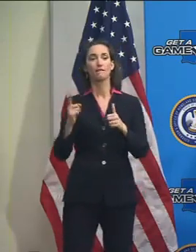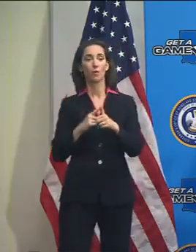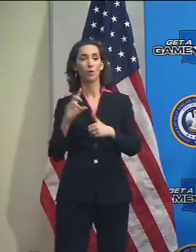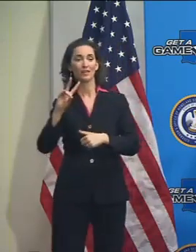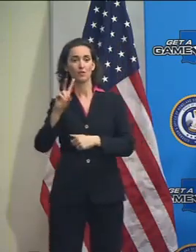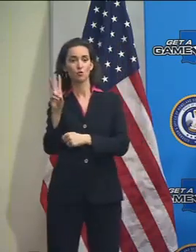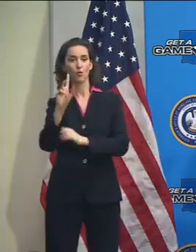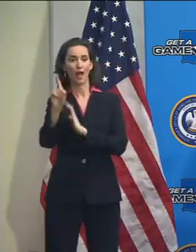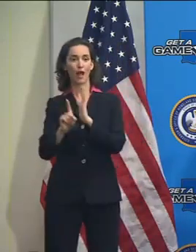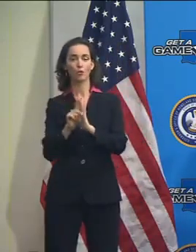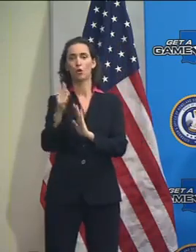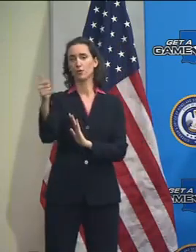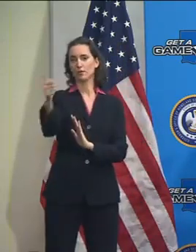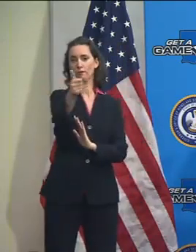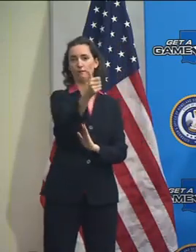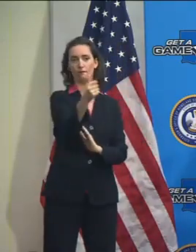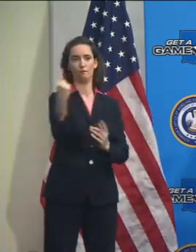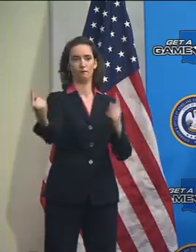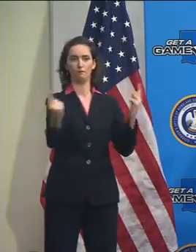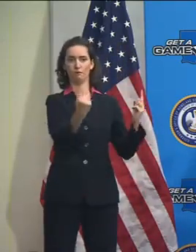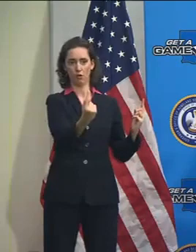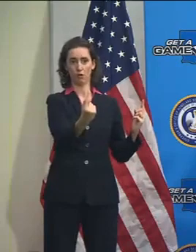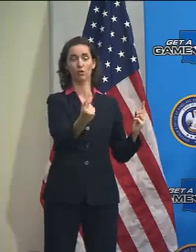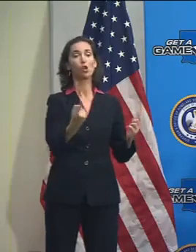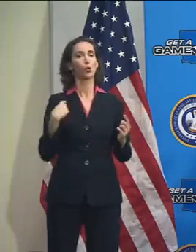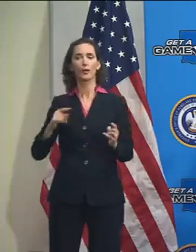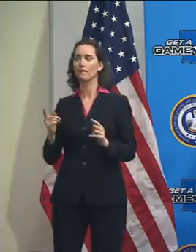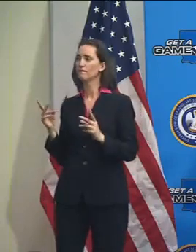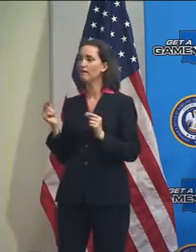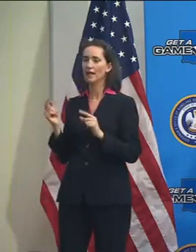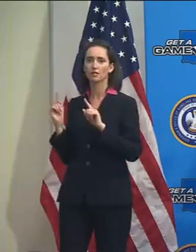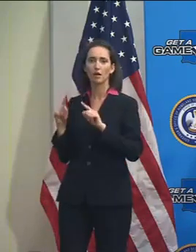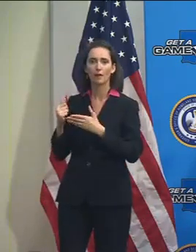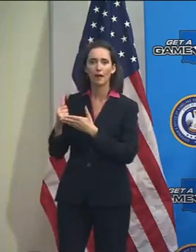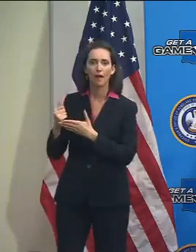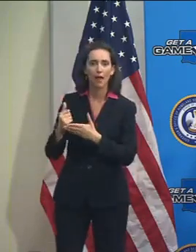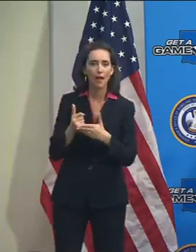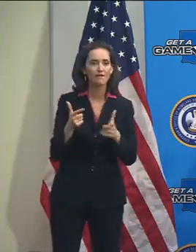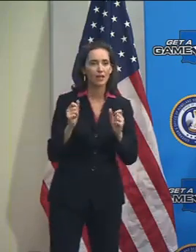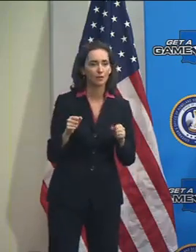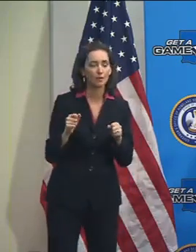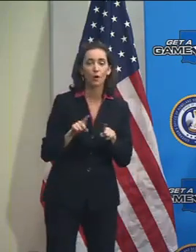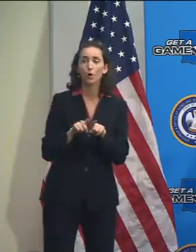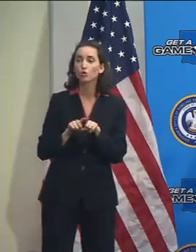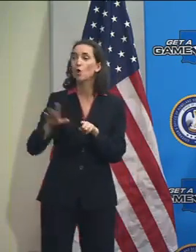you. We're going to get there just as soon as we possibly can, and certainly your local